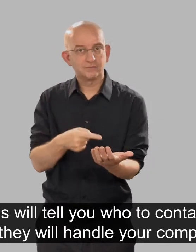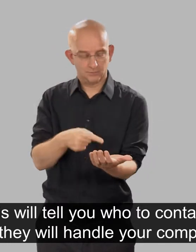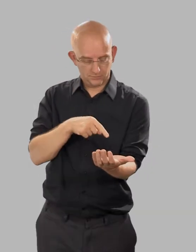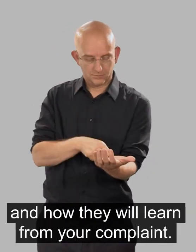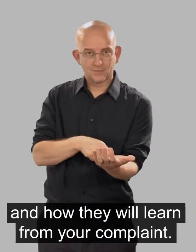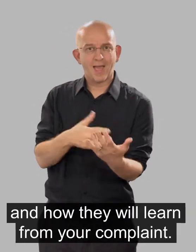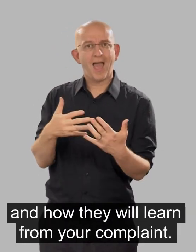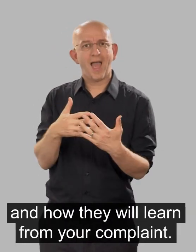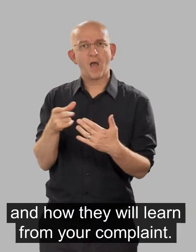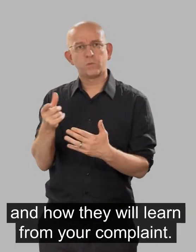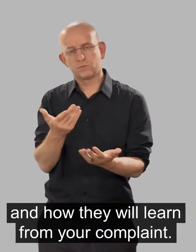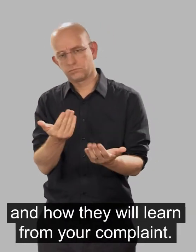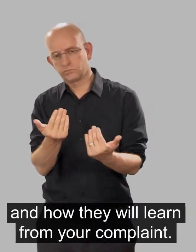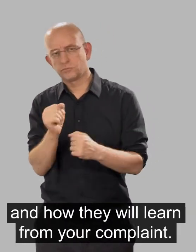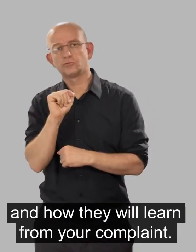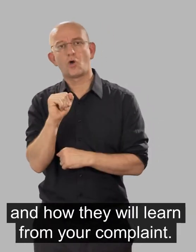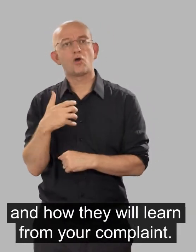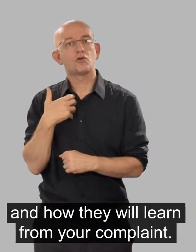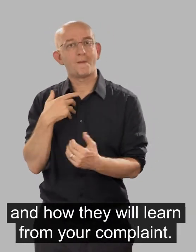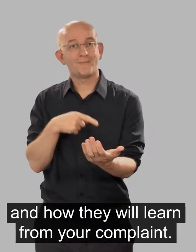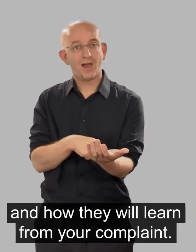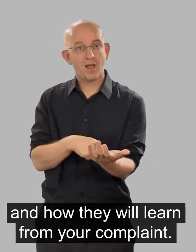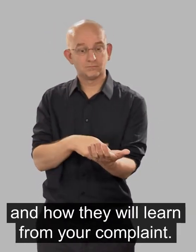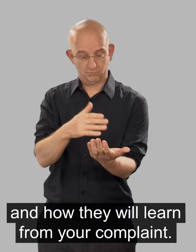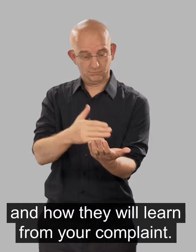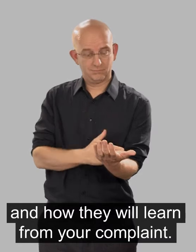and how they will learn from your complaint.